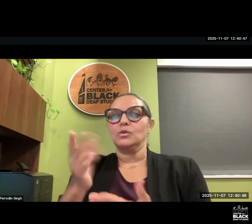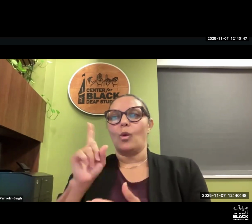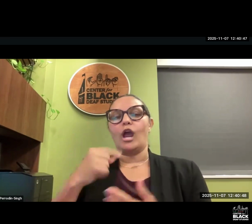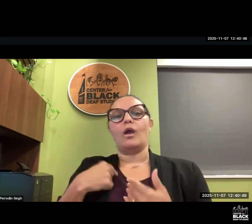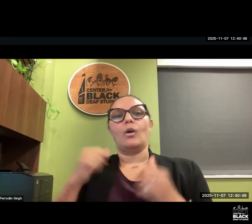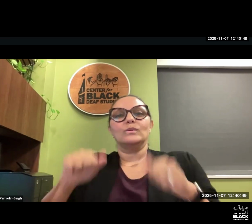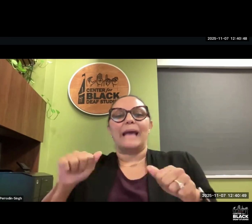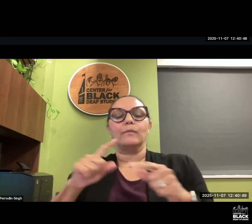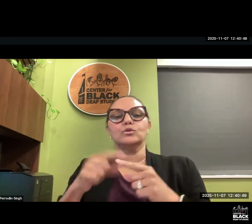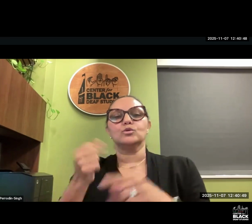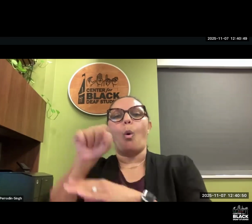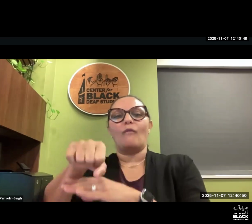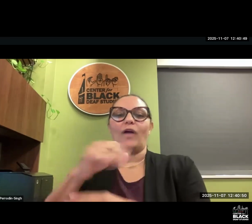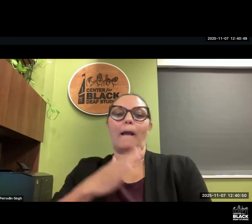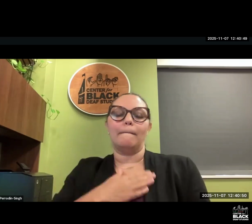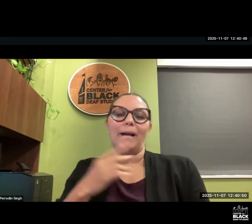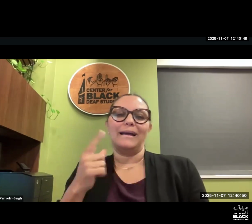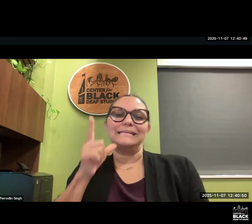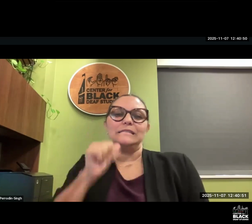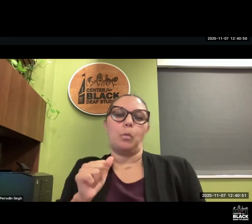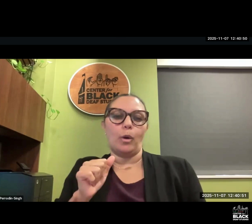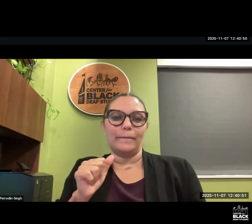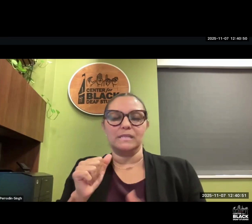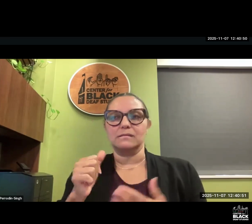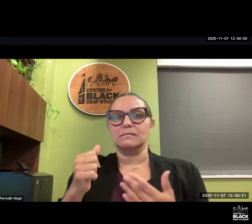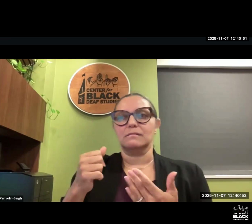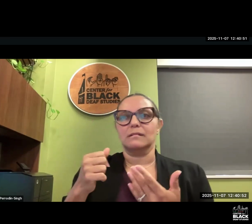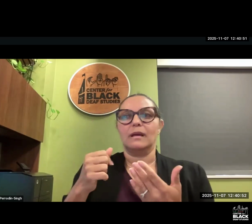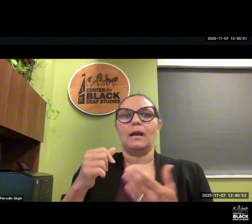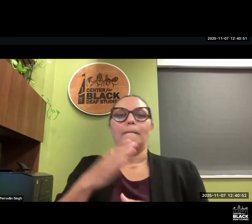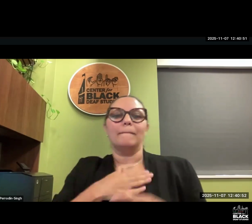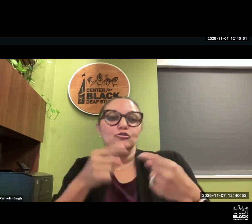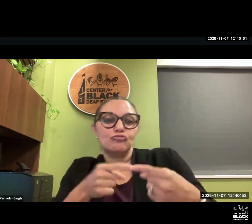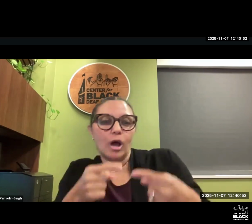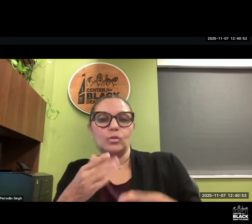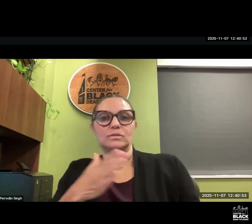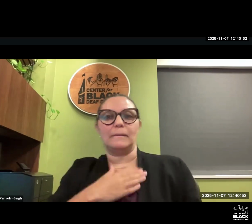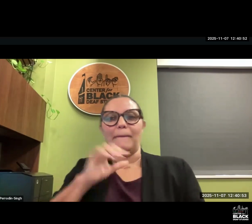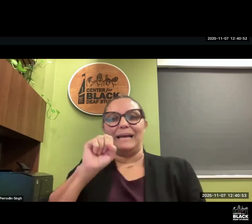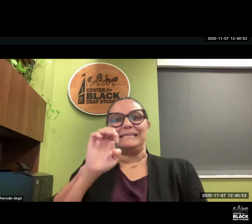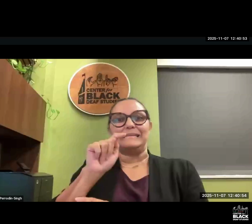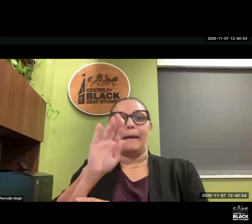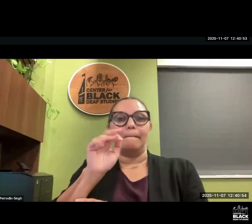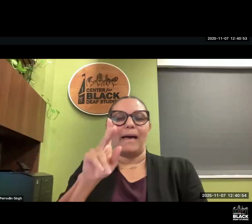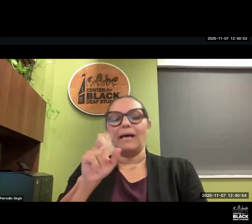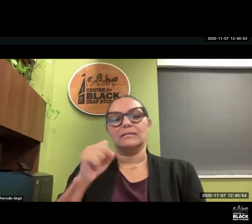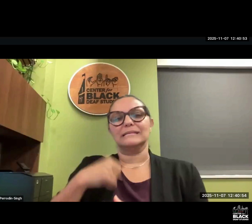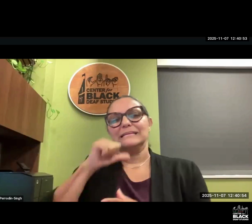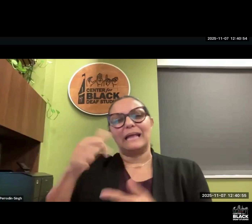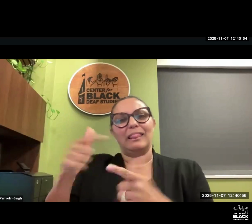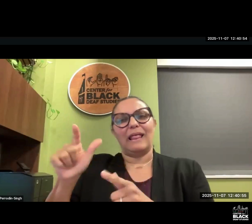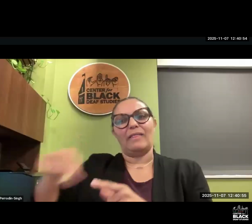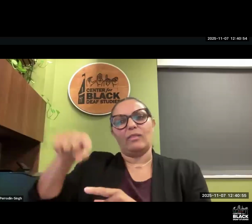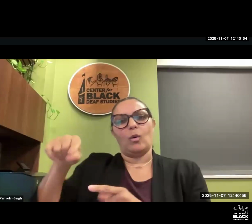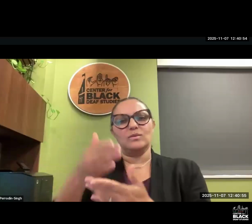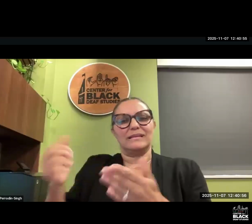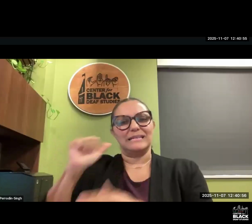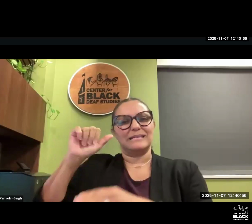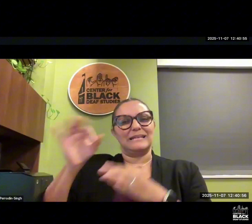resisting capital is where you're able to overcome disappointments, struggles. I